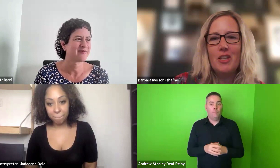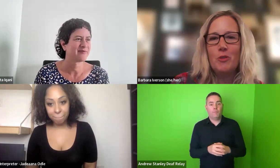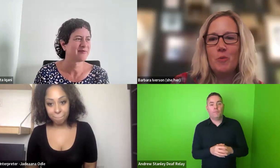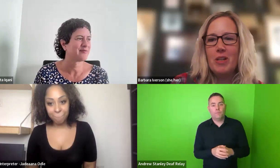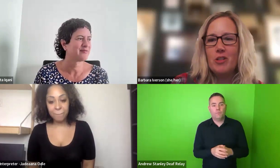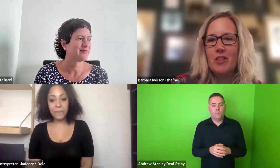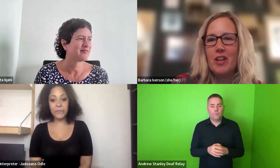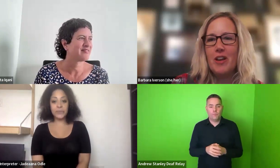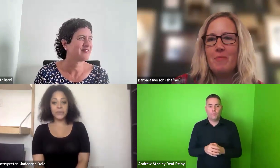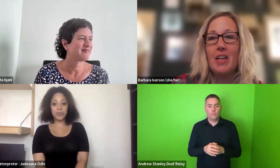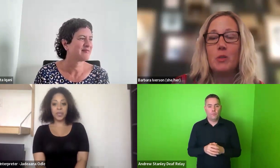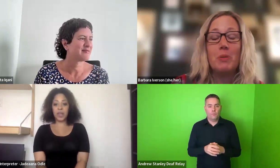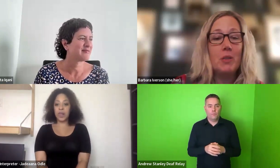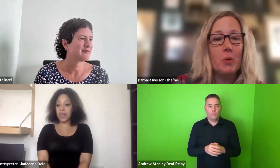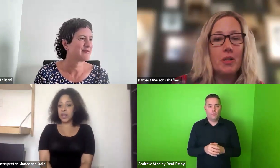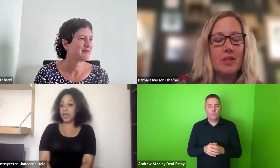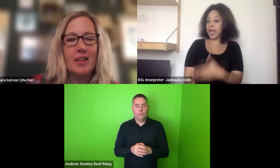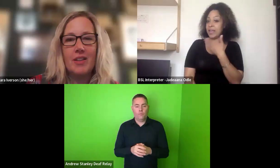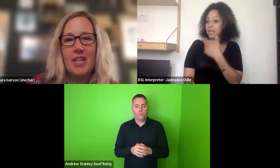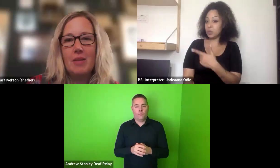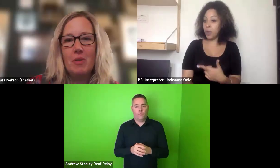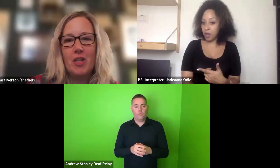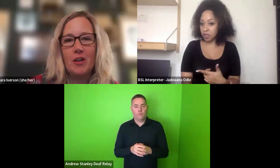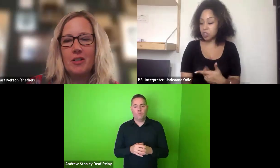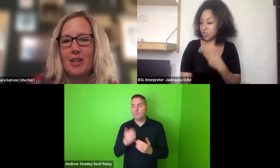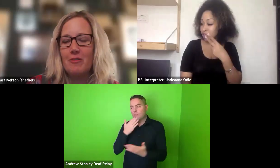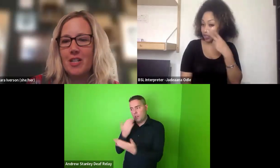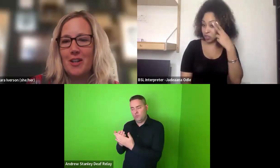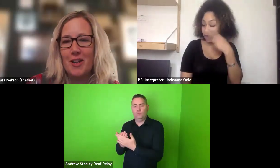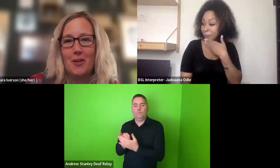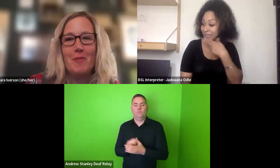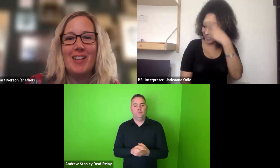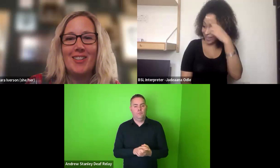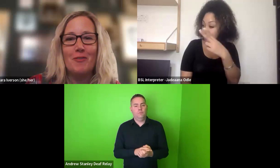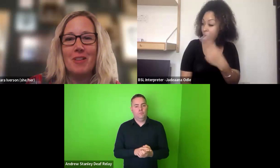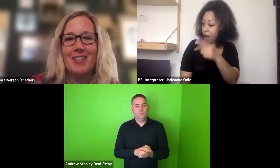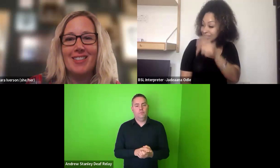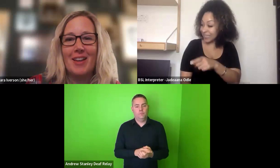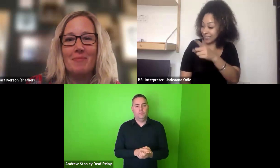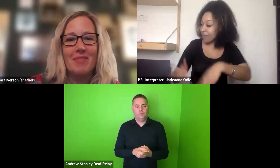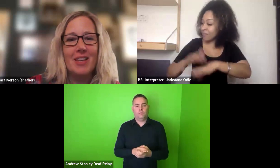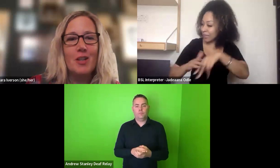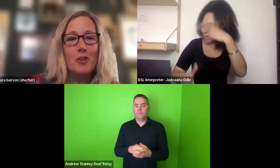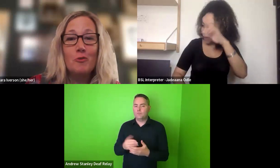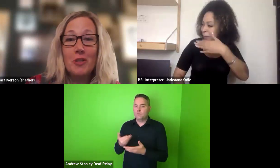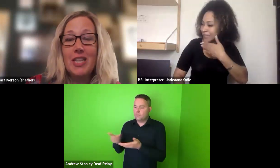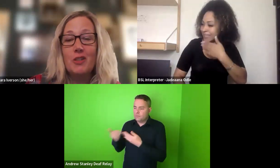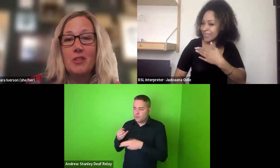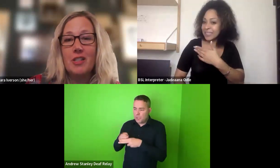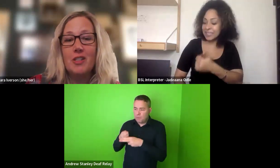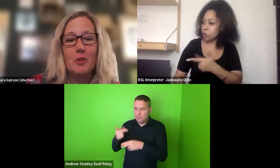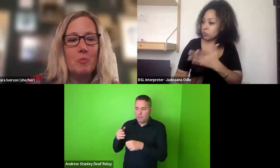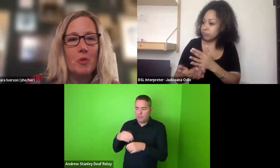Mahita, thank you so much. Yes, please put the name of the artist. I've written it down here for myself because I'm